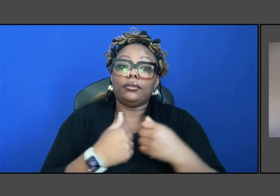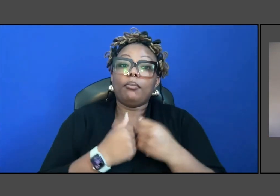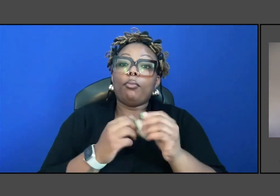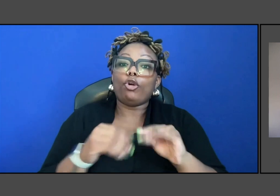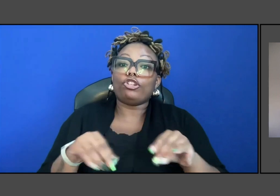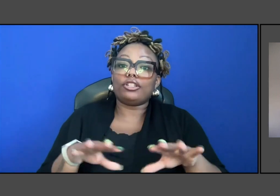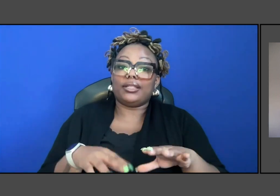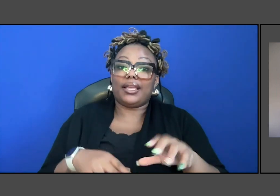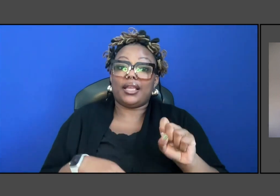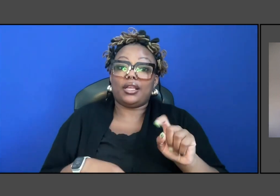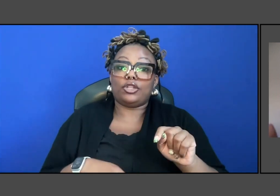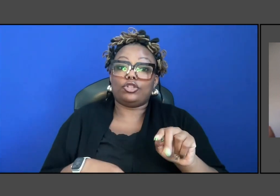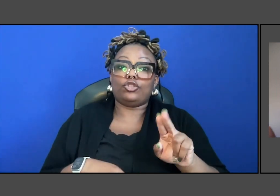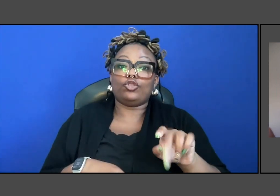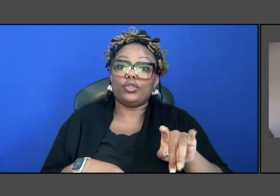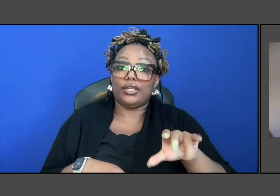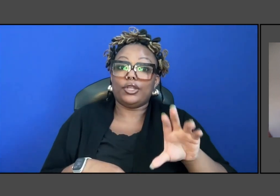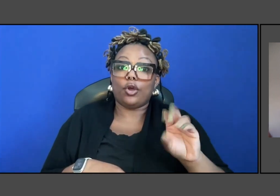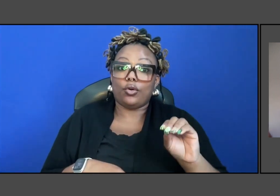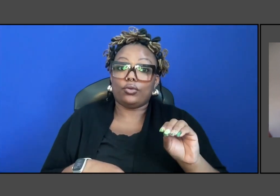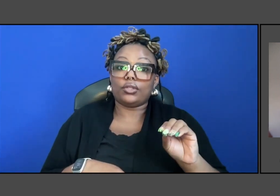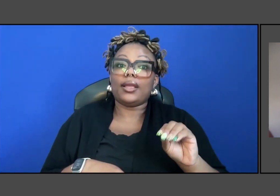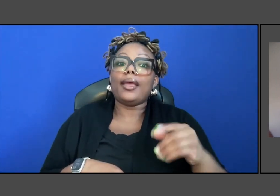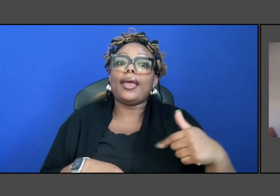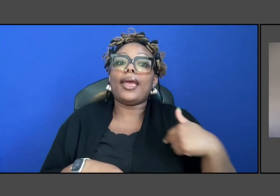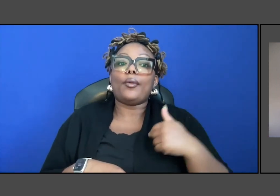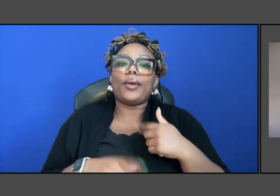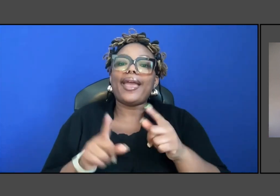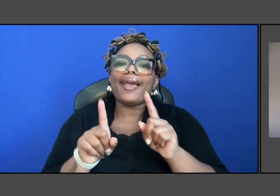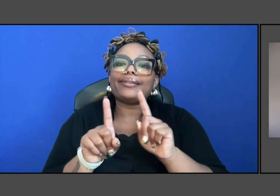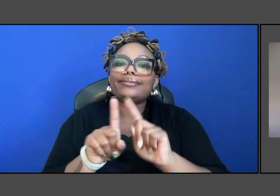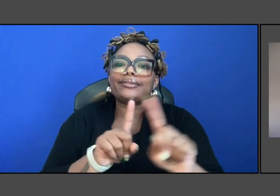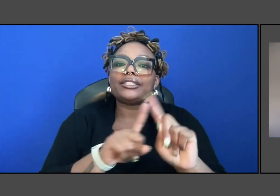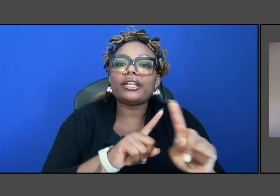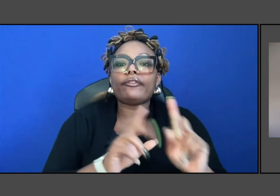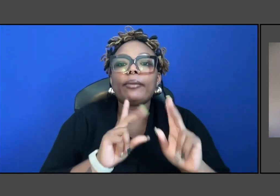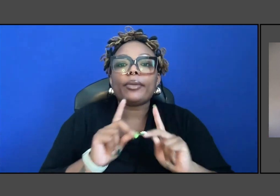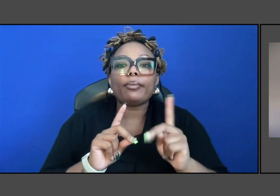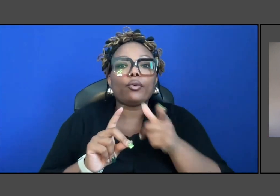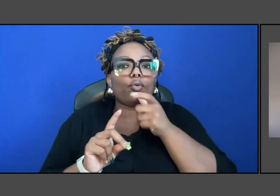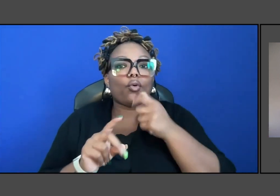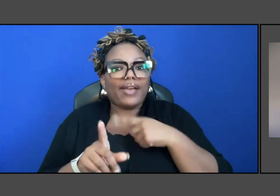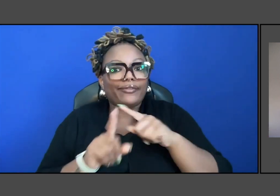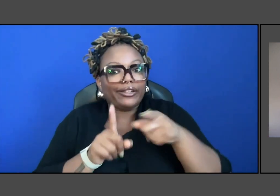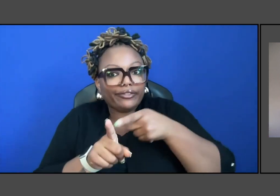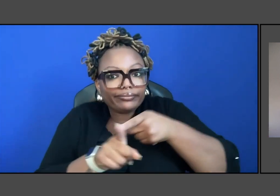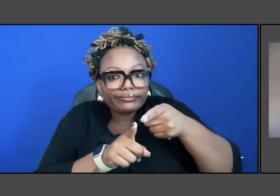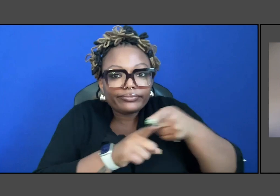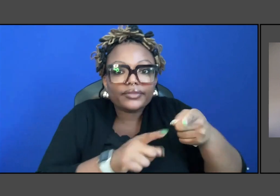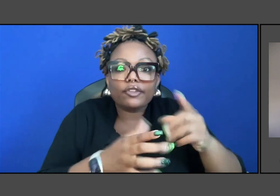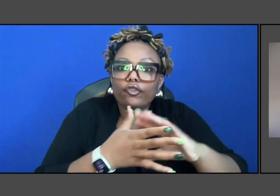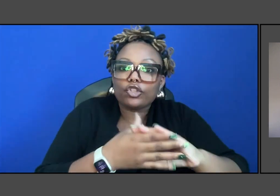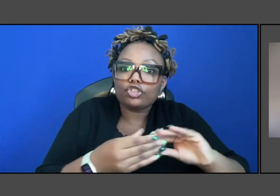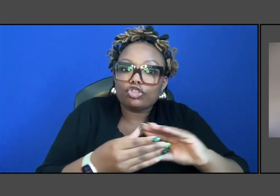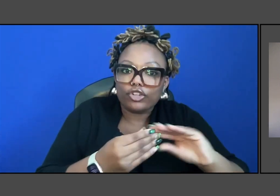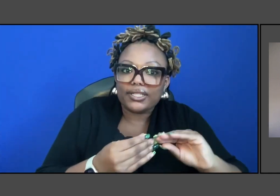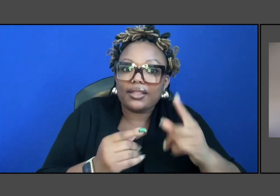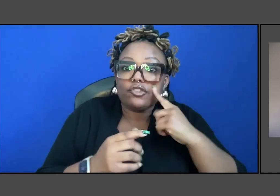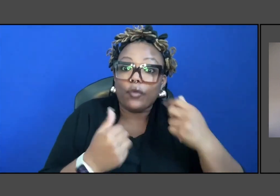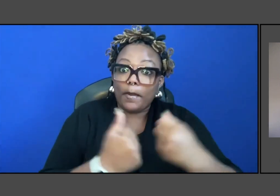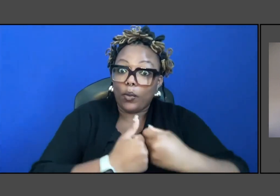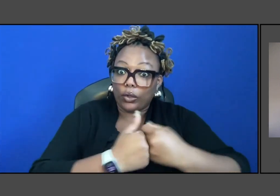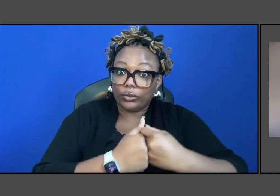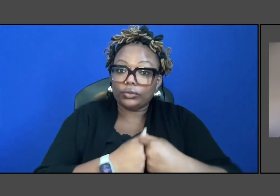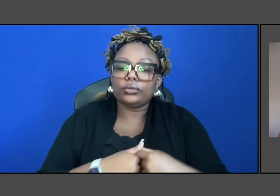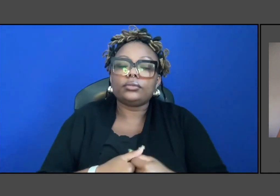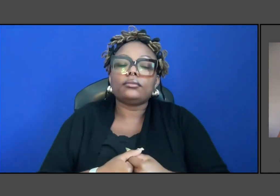we convened interdisciplinary storytellers, interdisciplinary border storytellers. And